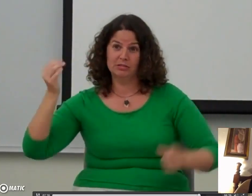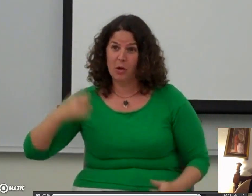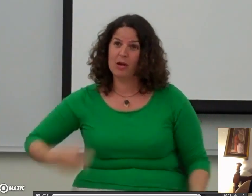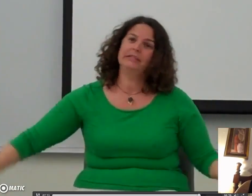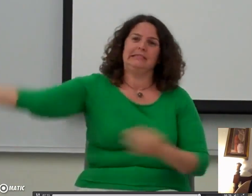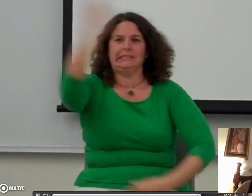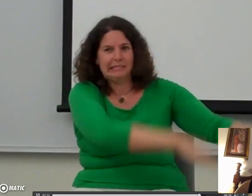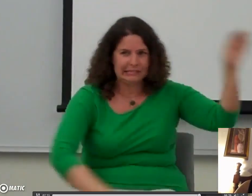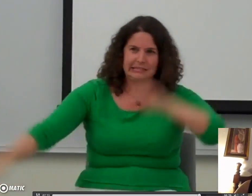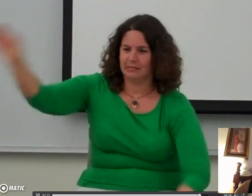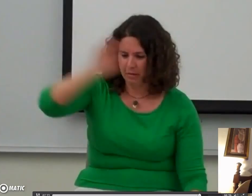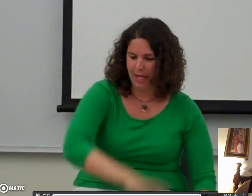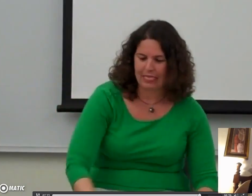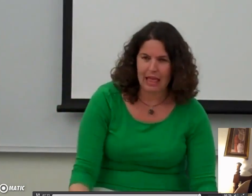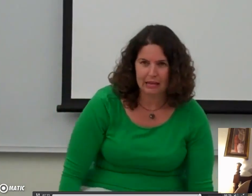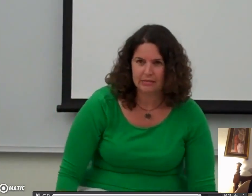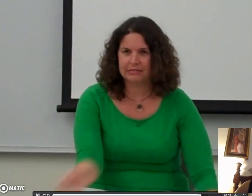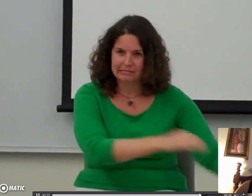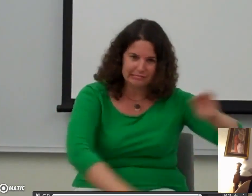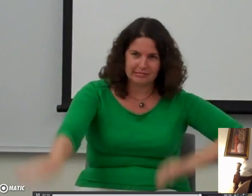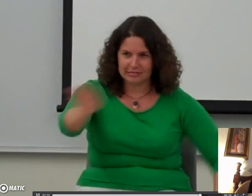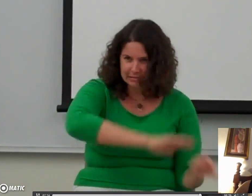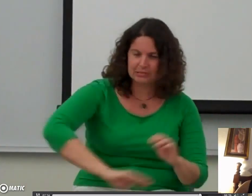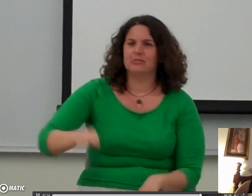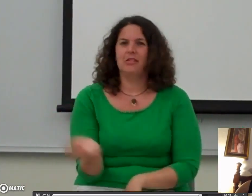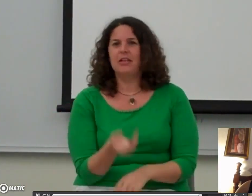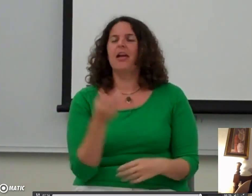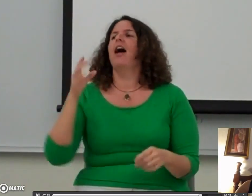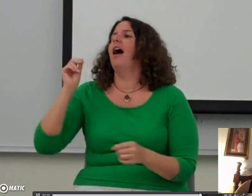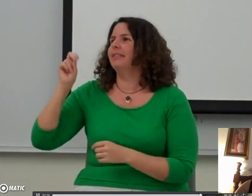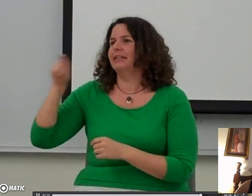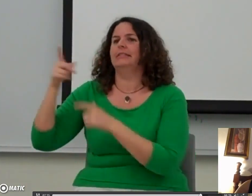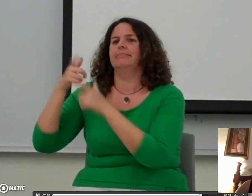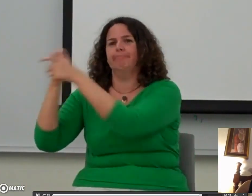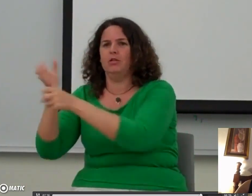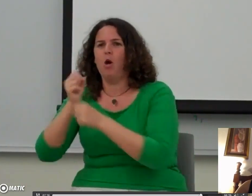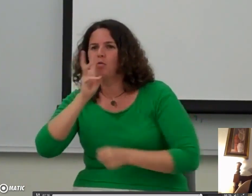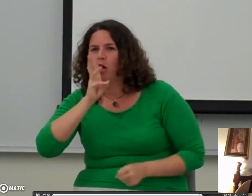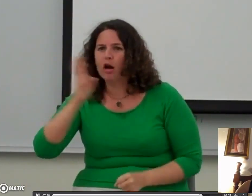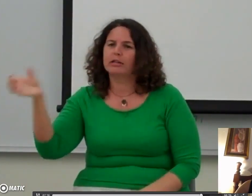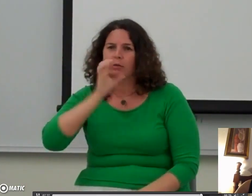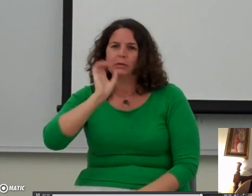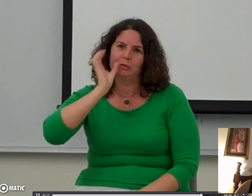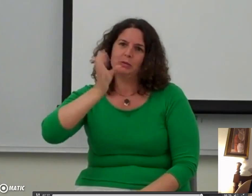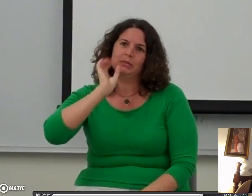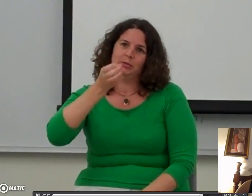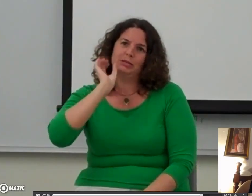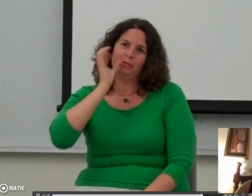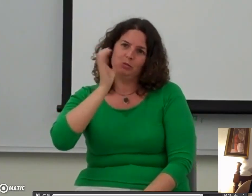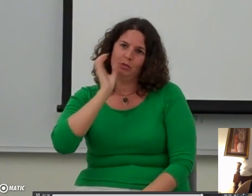if it works. So I got that, and I wrapped my legs up in that, and then they went and got me some water.